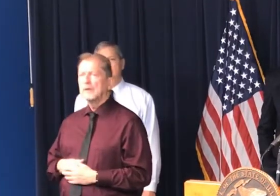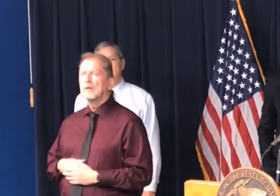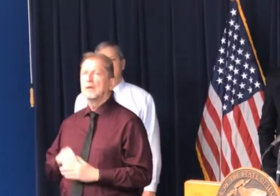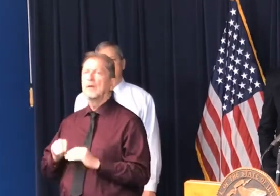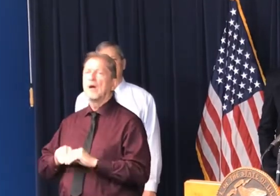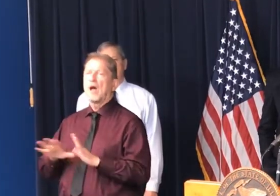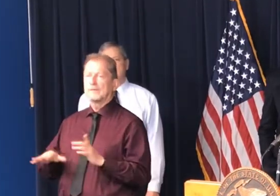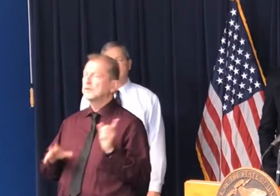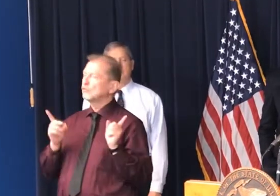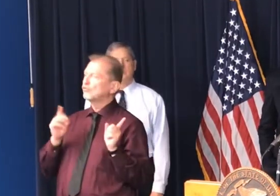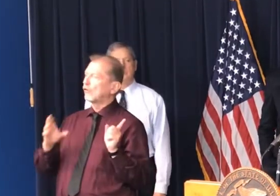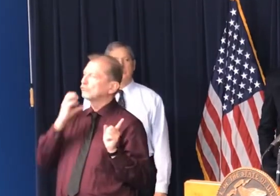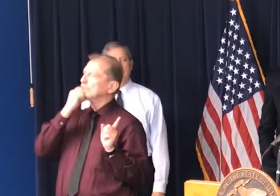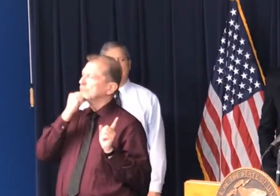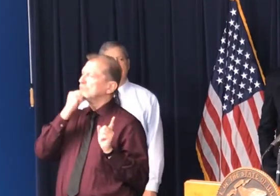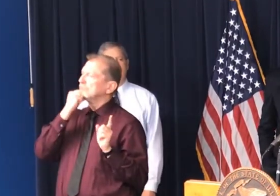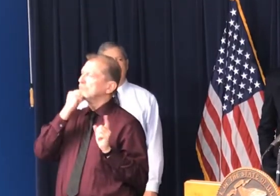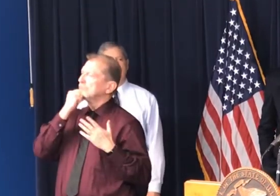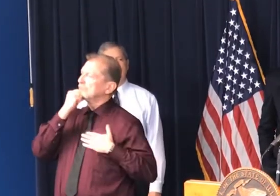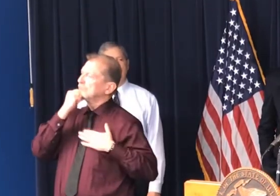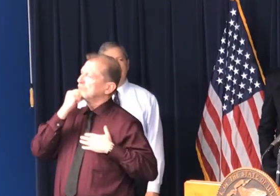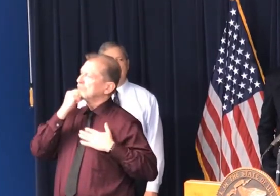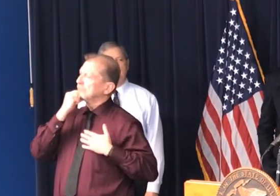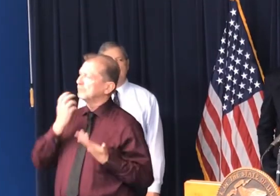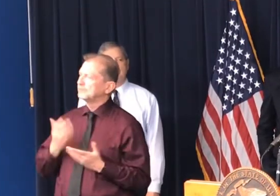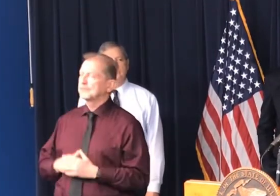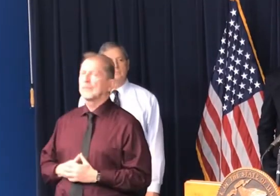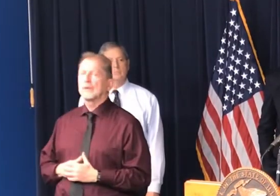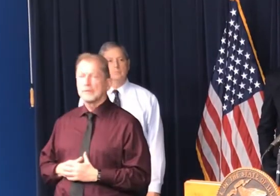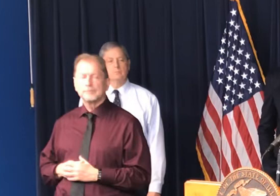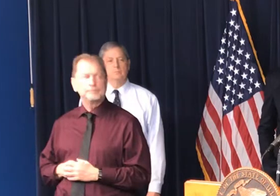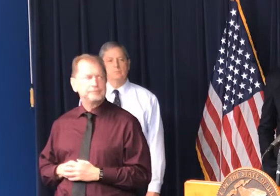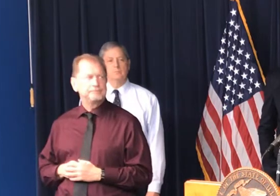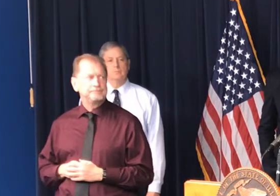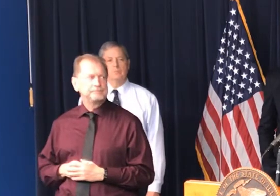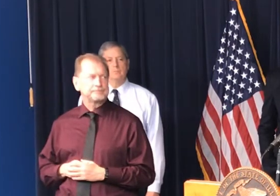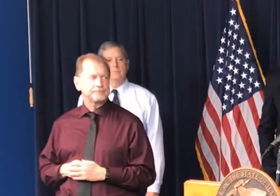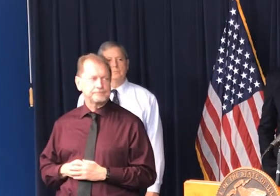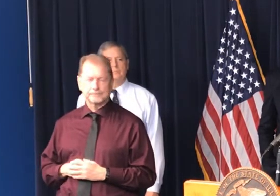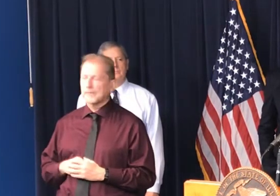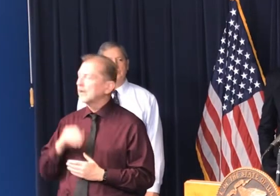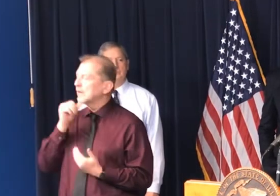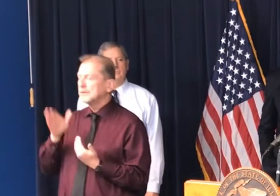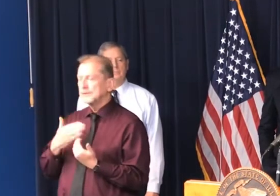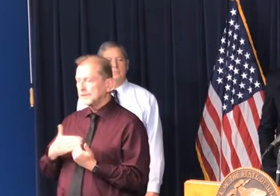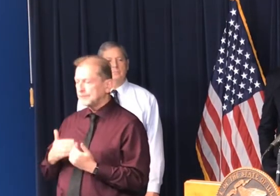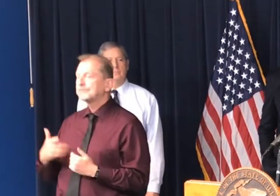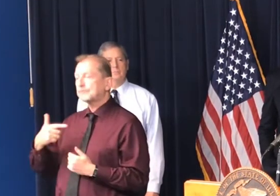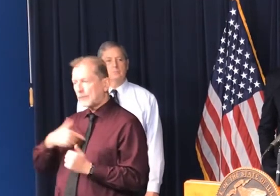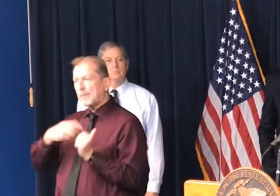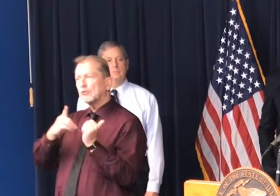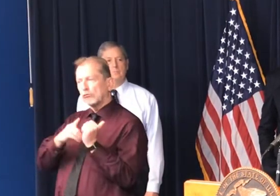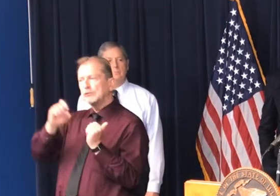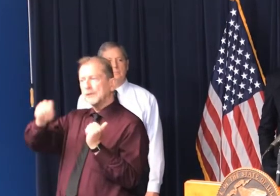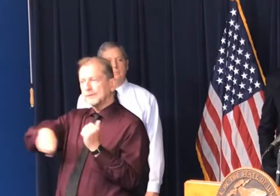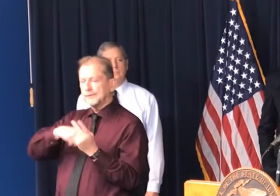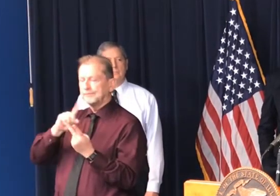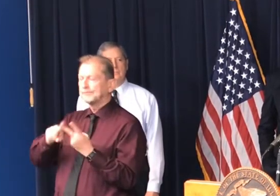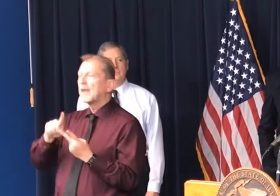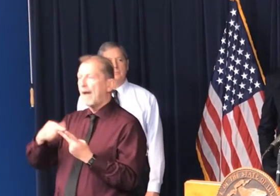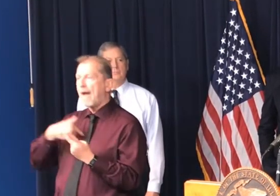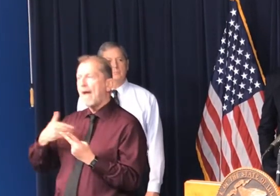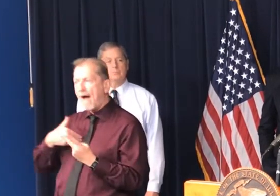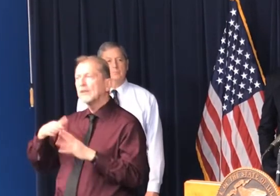you know, you obviously you're a doctor, you care. Yeah, no, I mean, it is hard. I'm a doctor, I'm a mother,